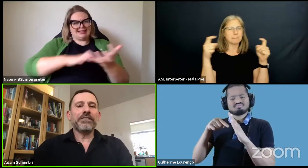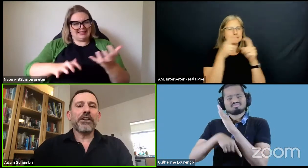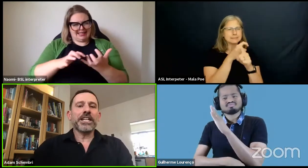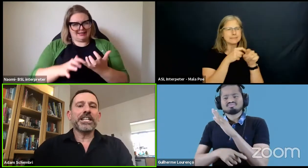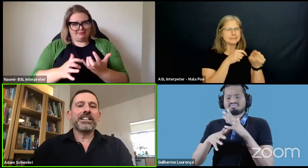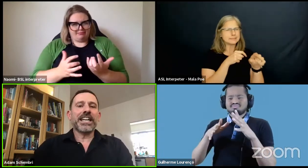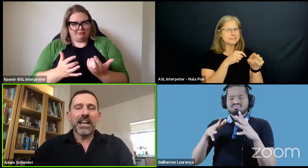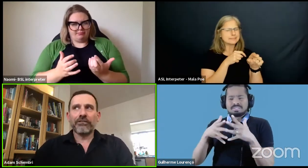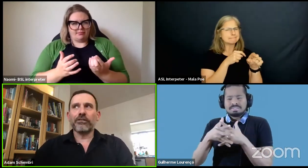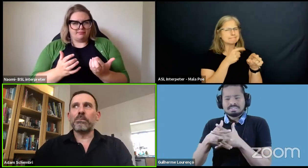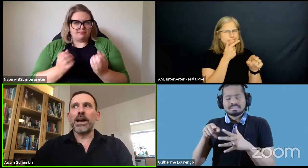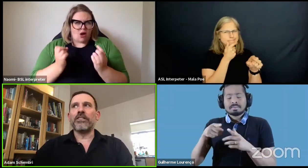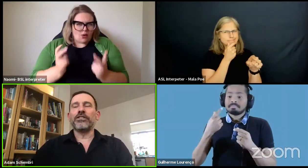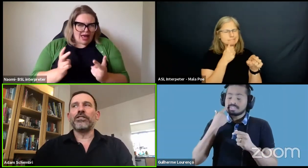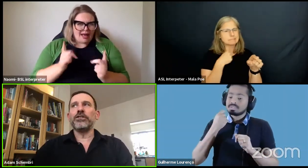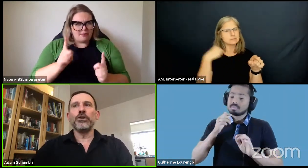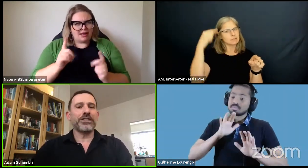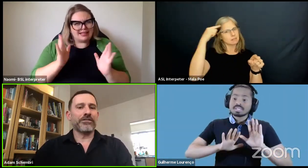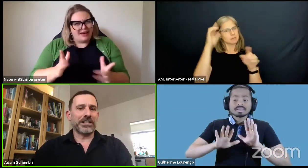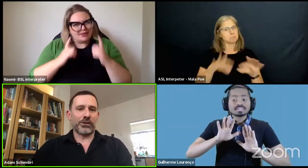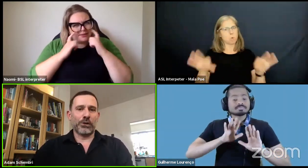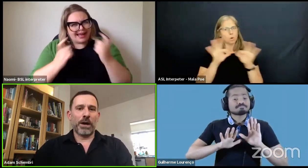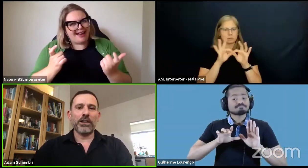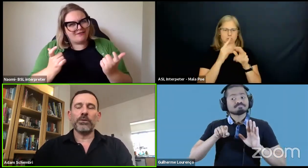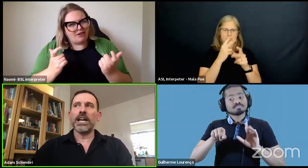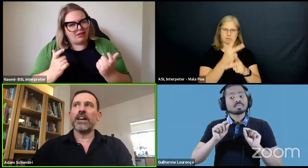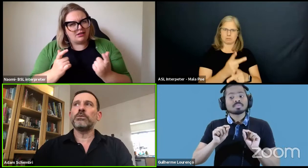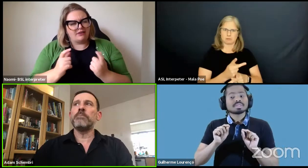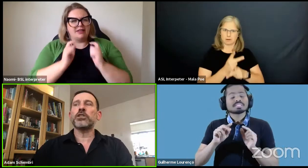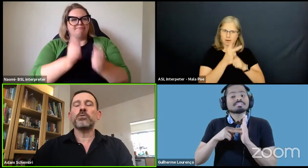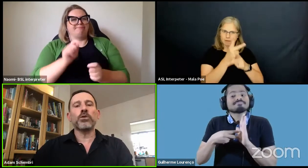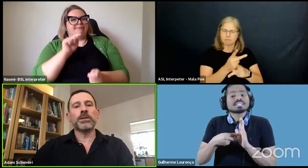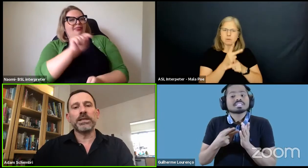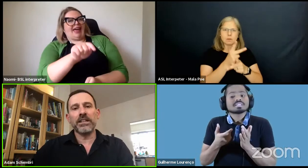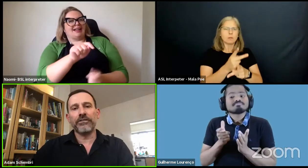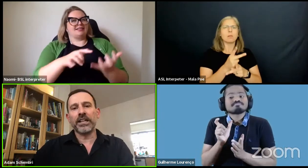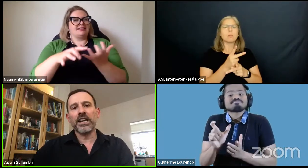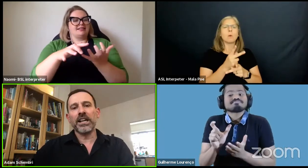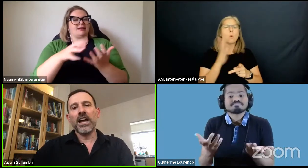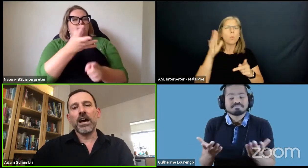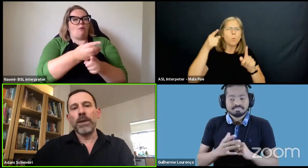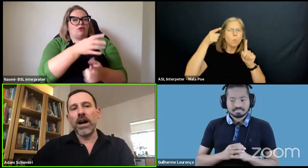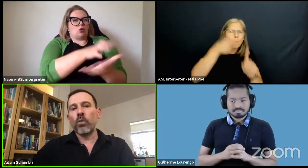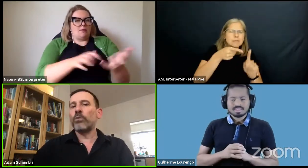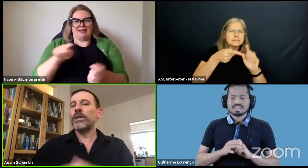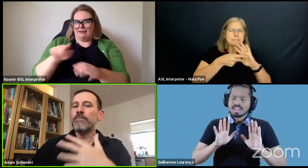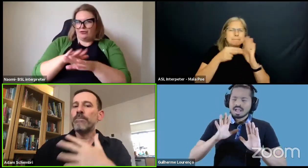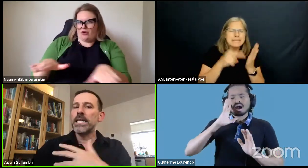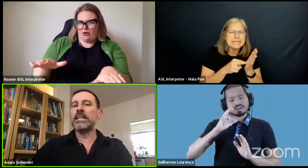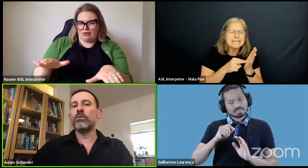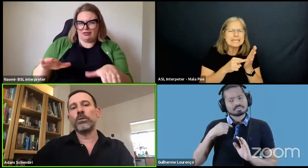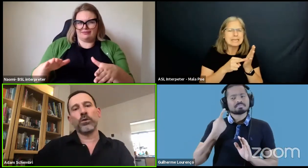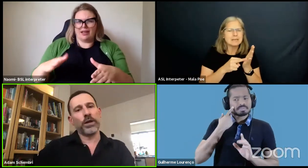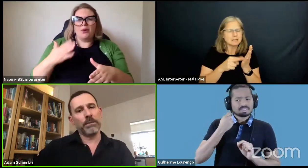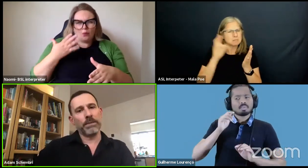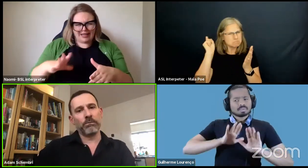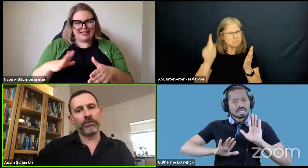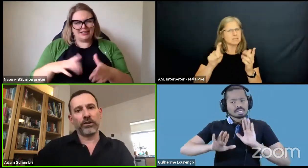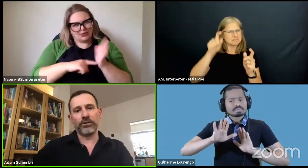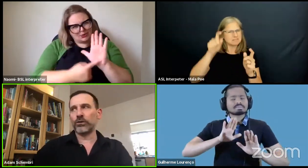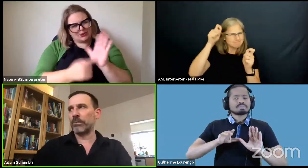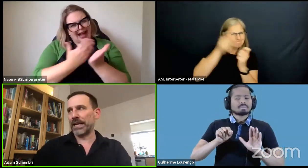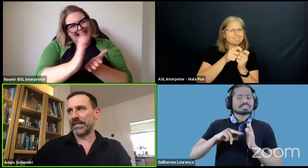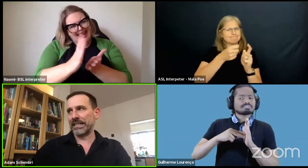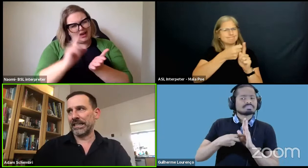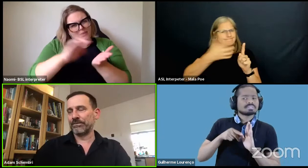to be very careful about the use of this term. I think we have to be much more specific about what we mean when we're talking about